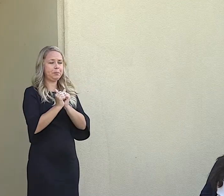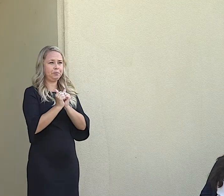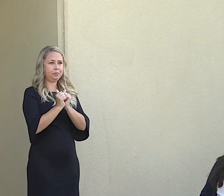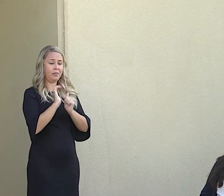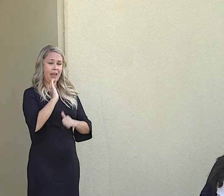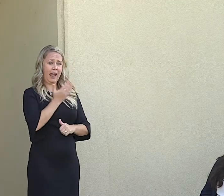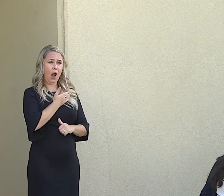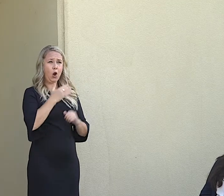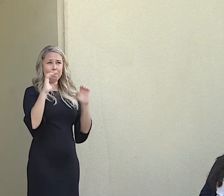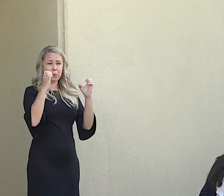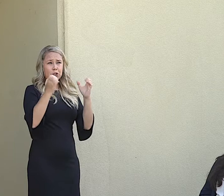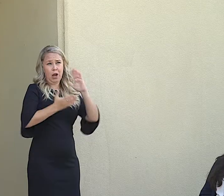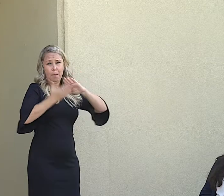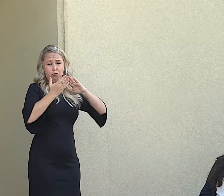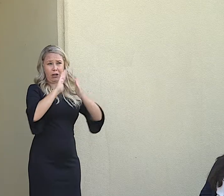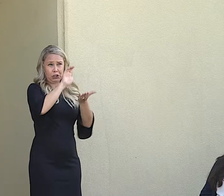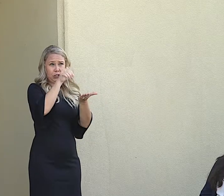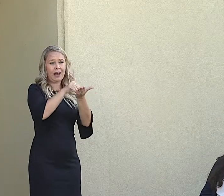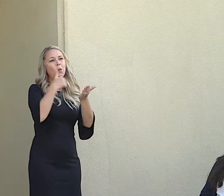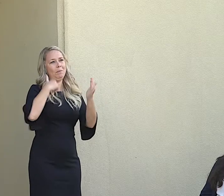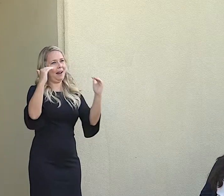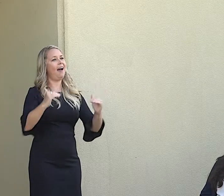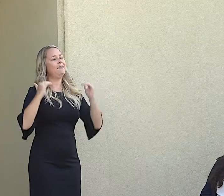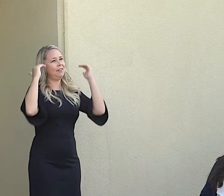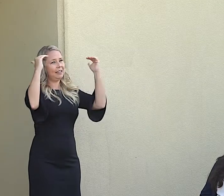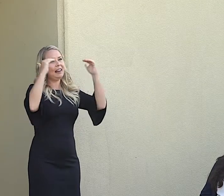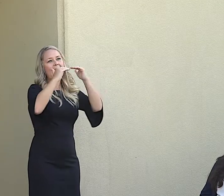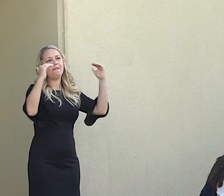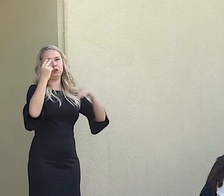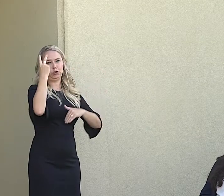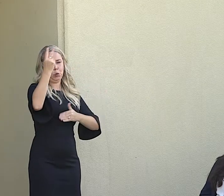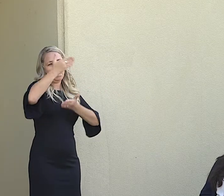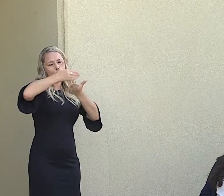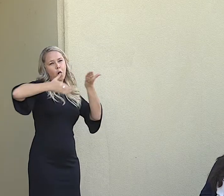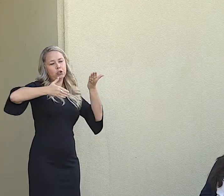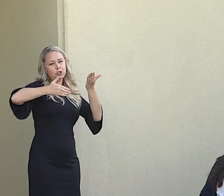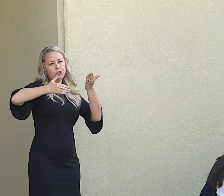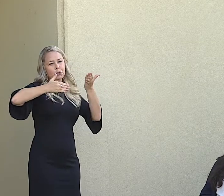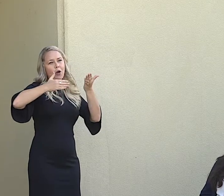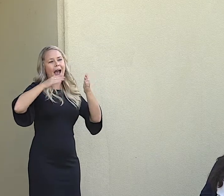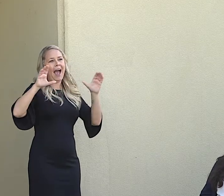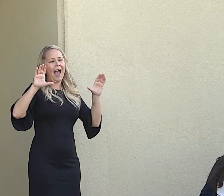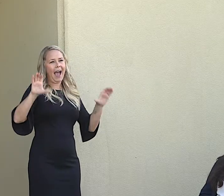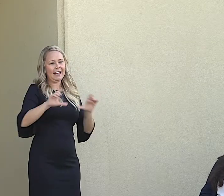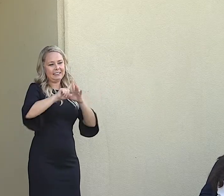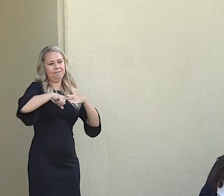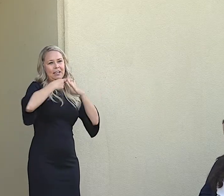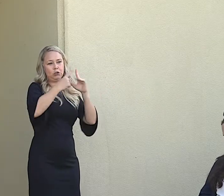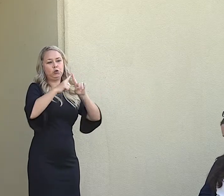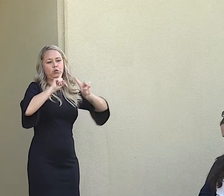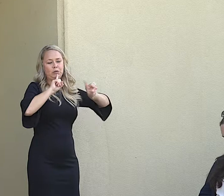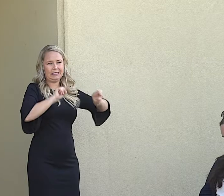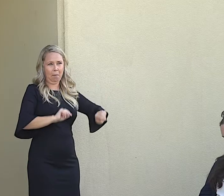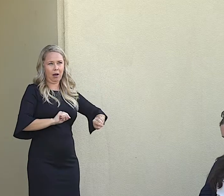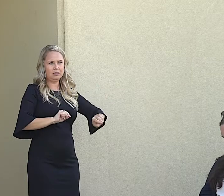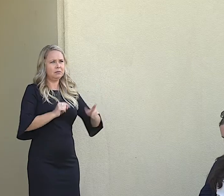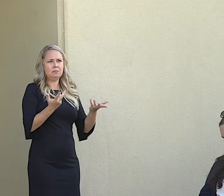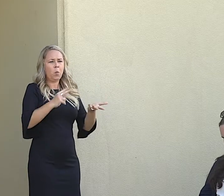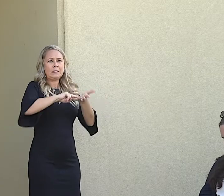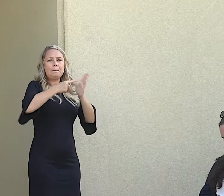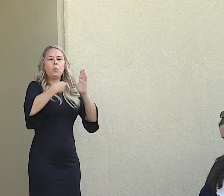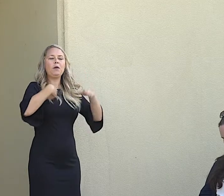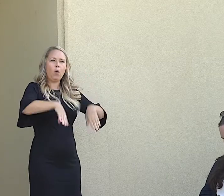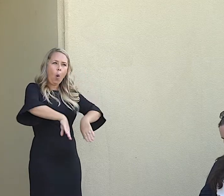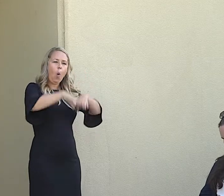to our Emergency Operations Center, we've been elevated to a Level 2 partial activation to assist in the response. What does that mean? We've